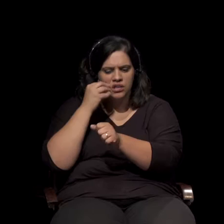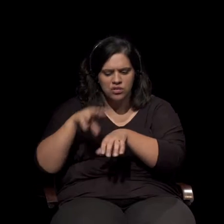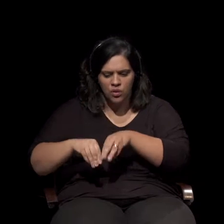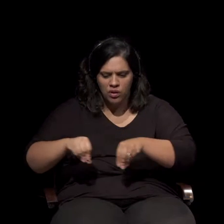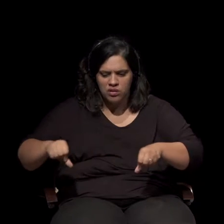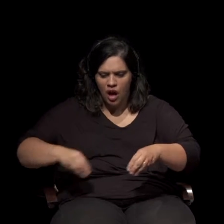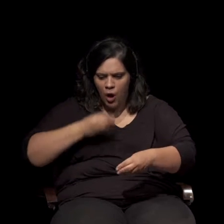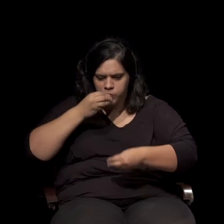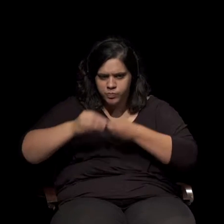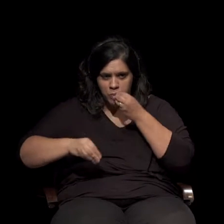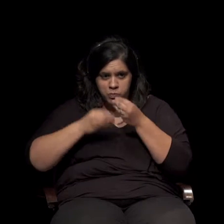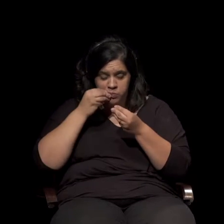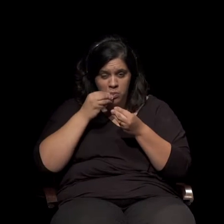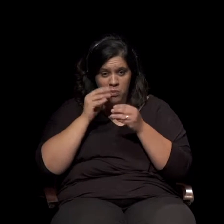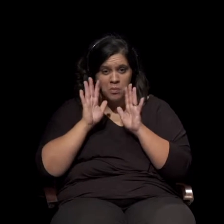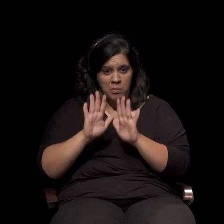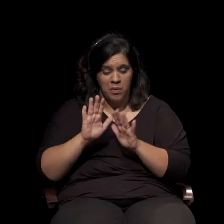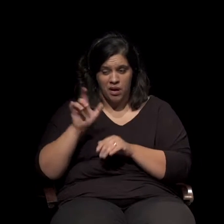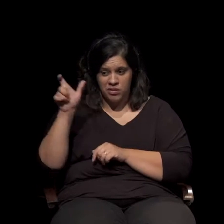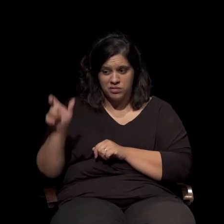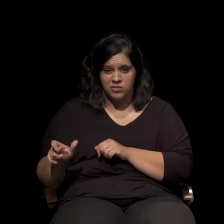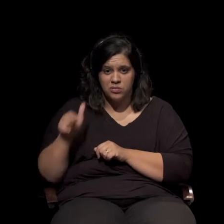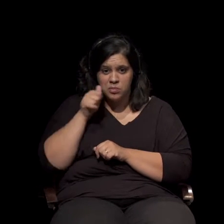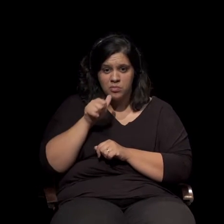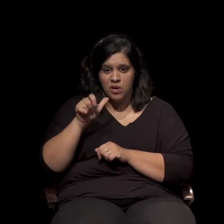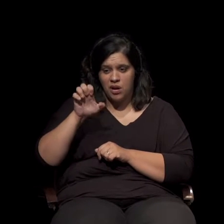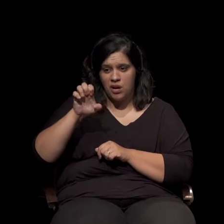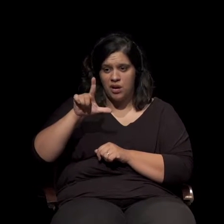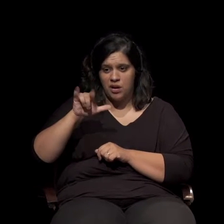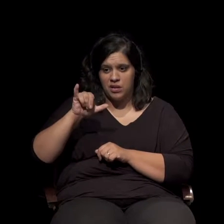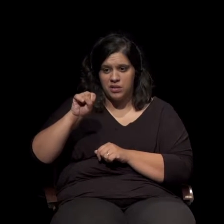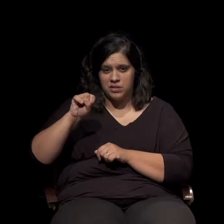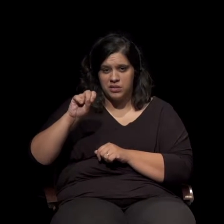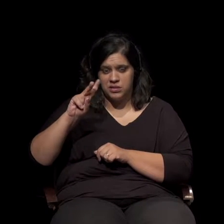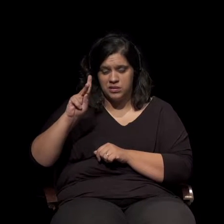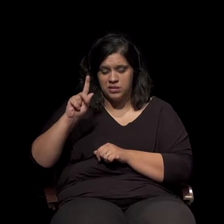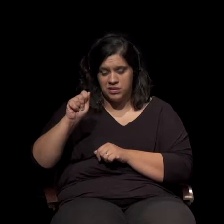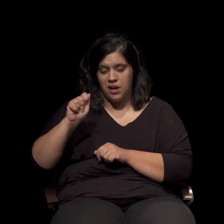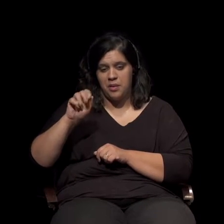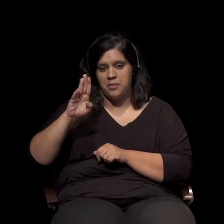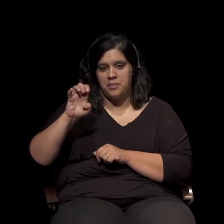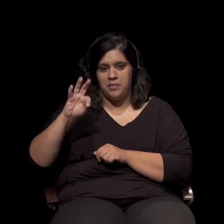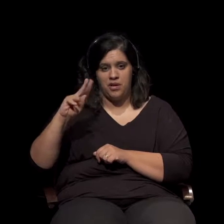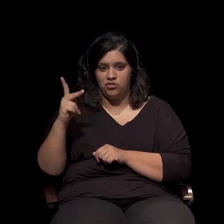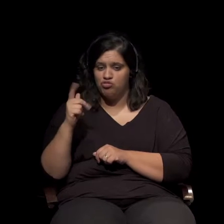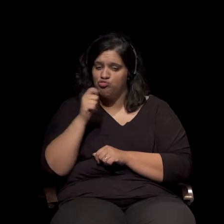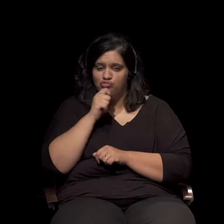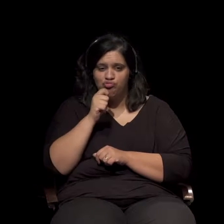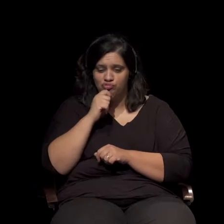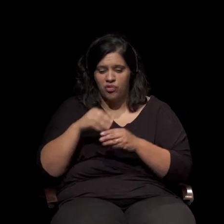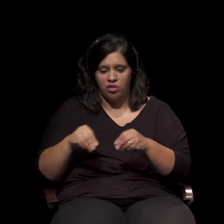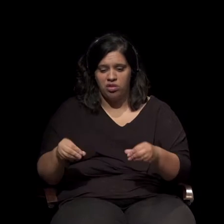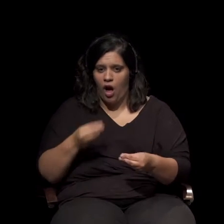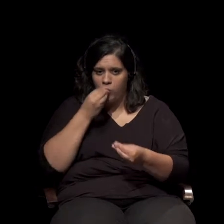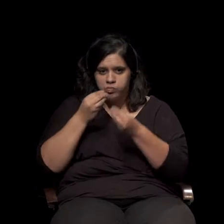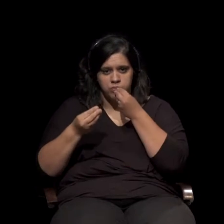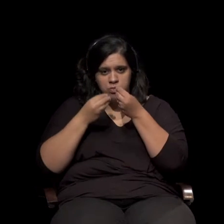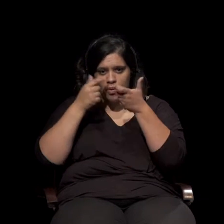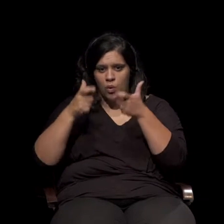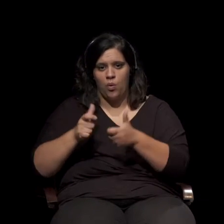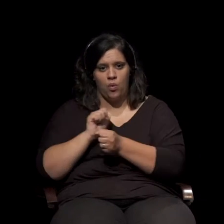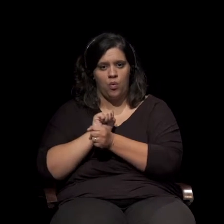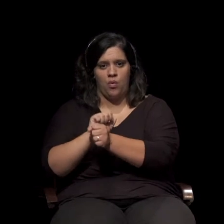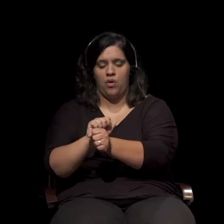However, Elizabeth Caen d'Anvers did not really eat dirt at a concentration camp.